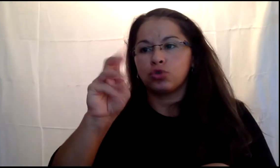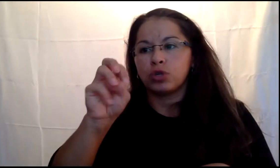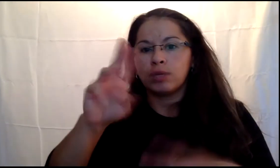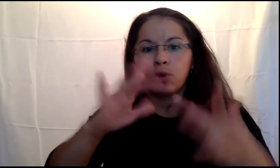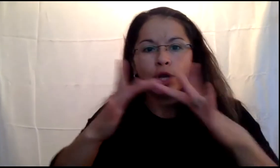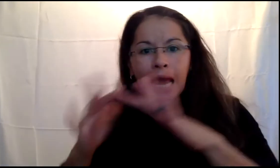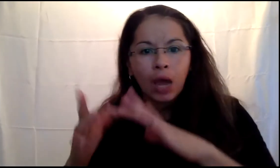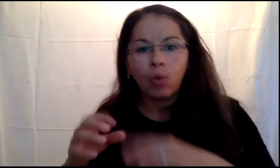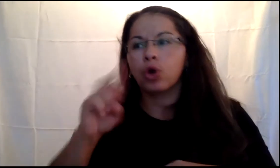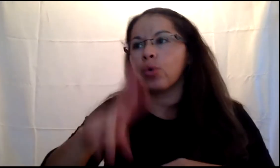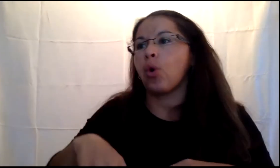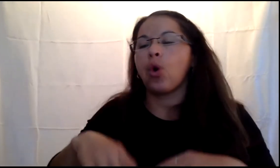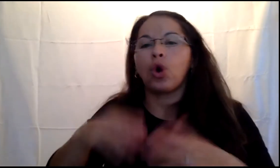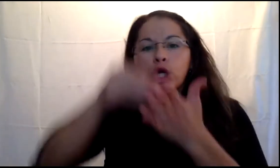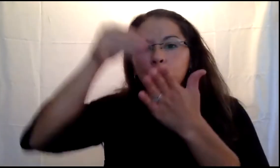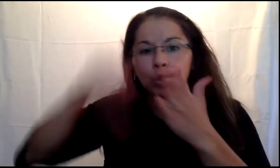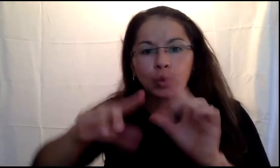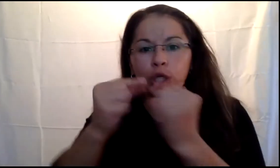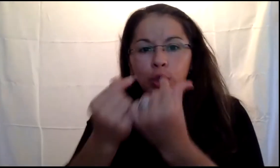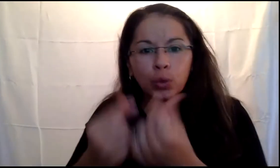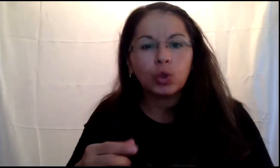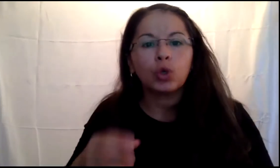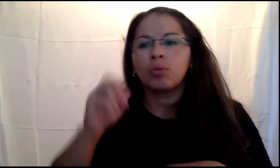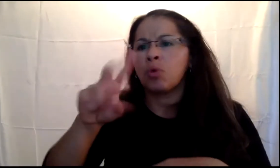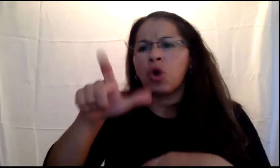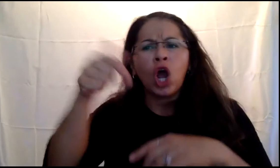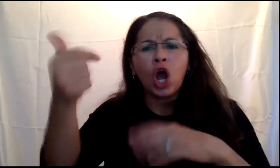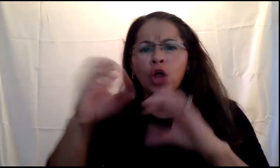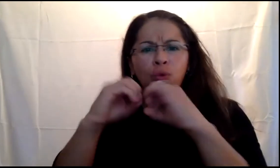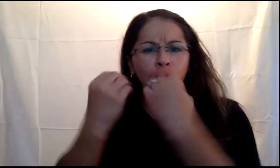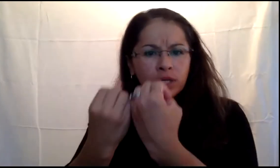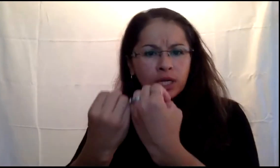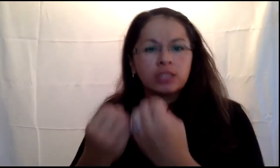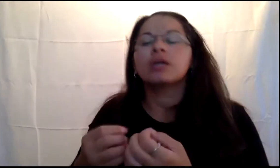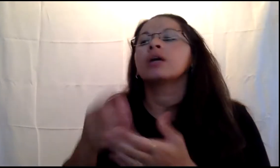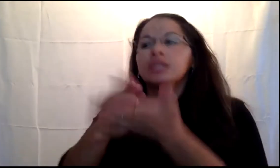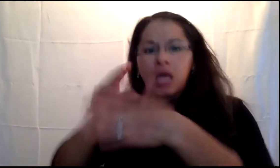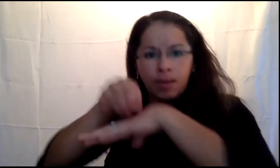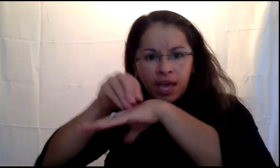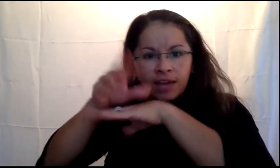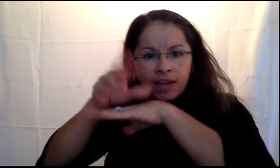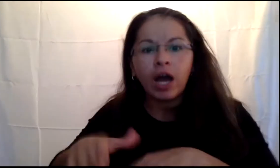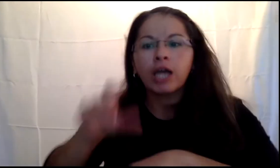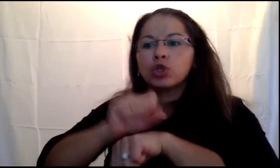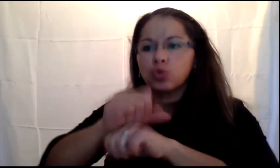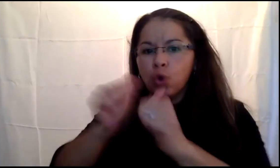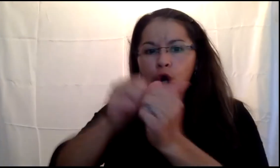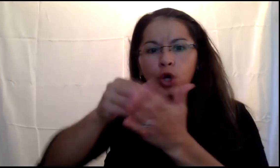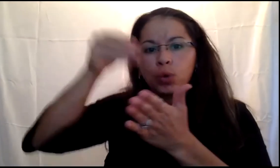group. And so again, a lot of times those who are advisors to that will work in student life, in student access and success, campus